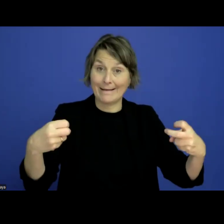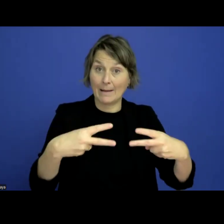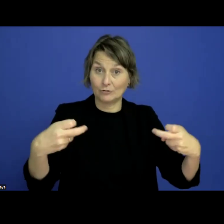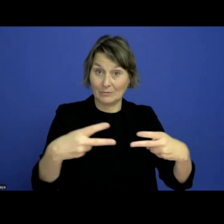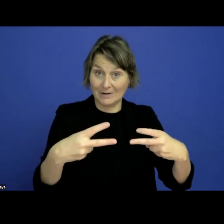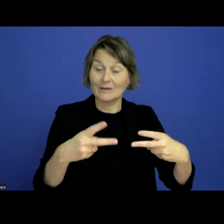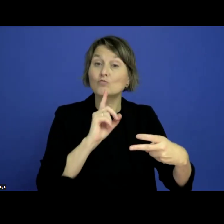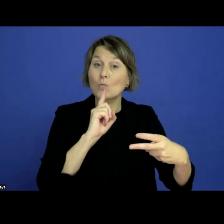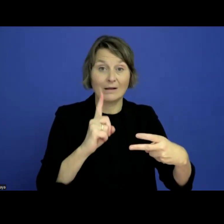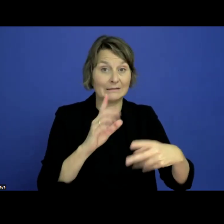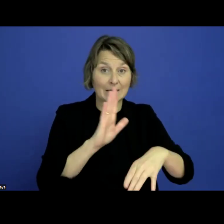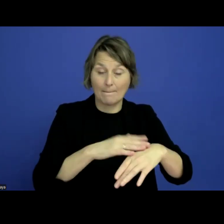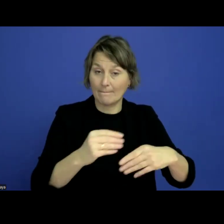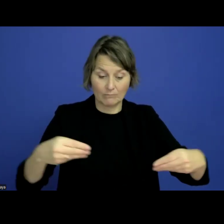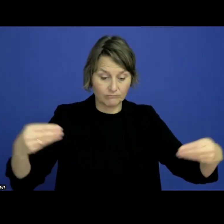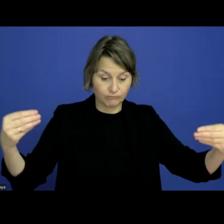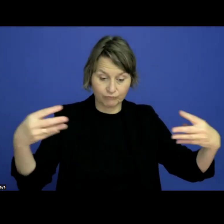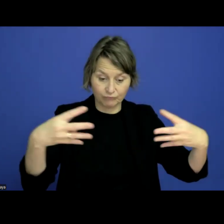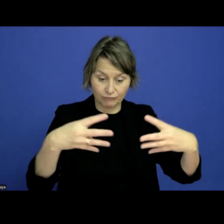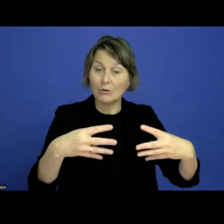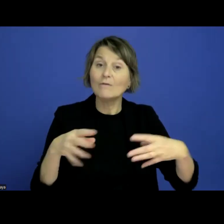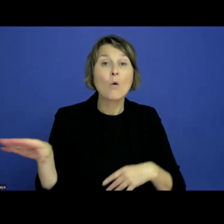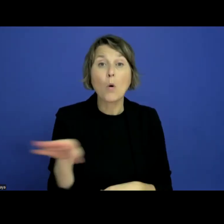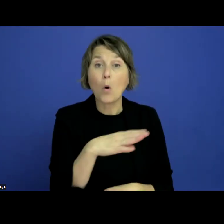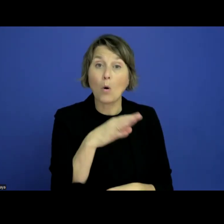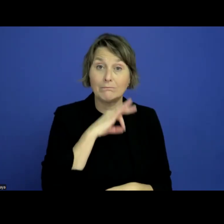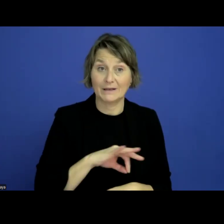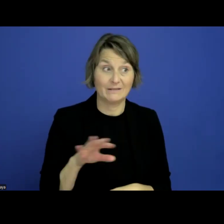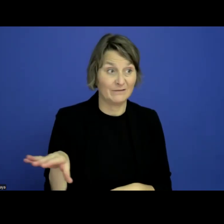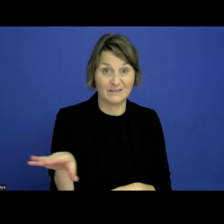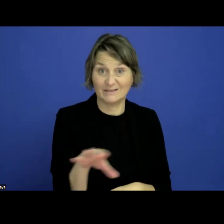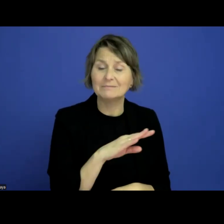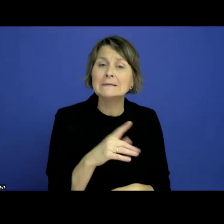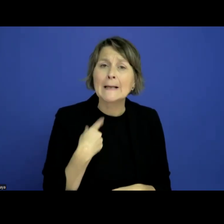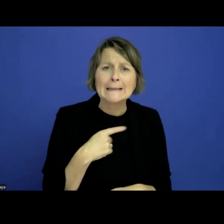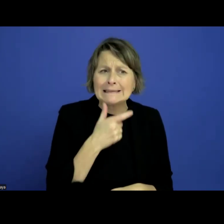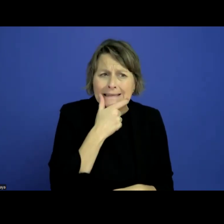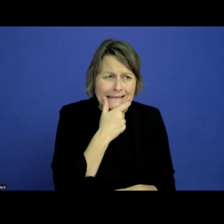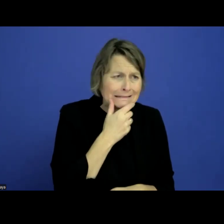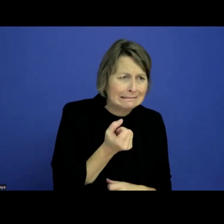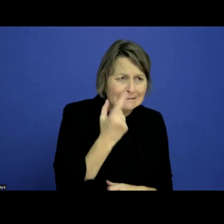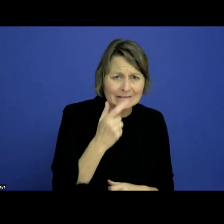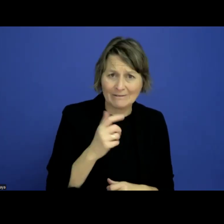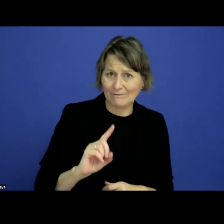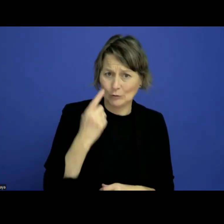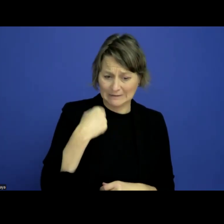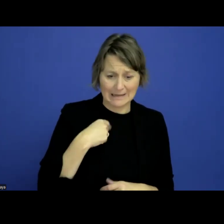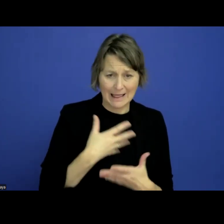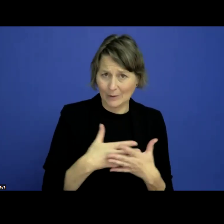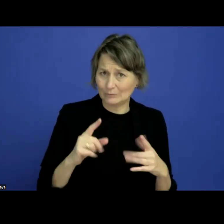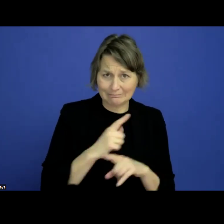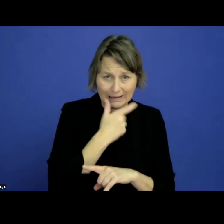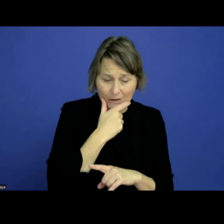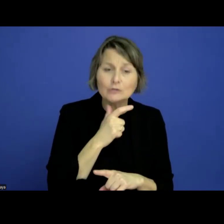are beneficial not only to neurodivergent employees, but also to non-native English speakers, like myself, for example.